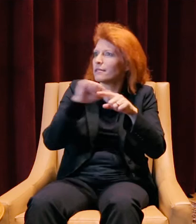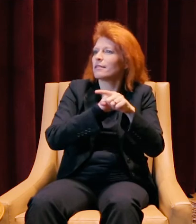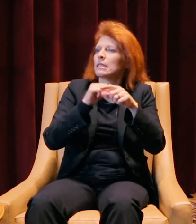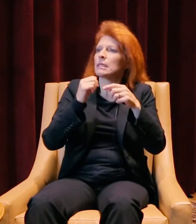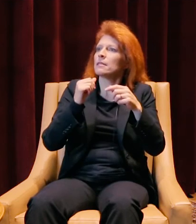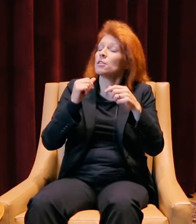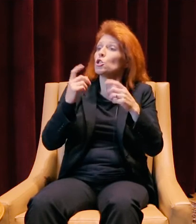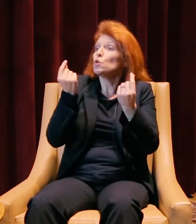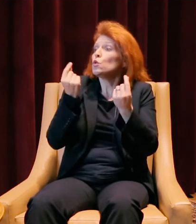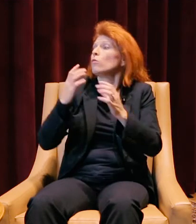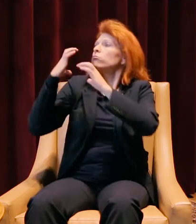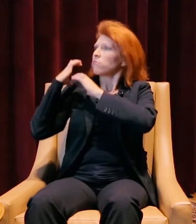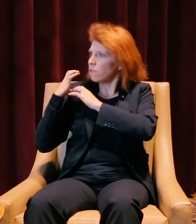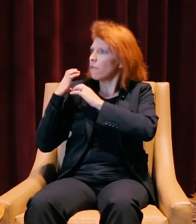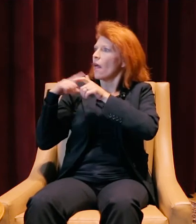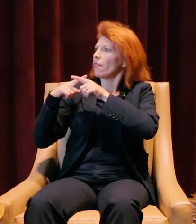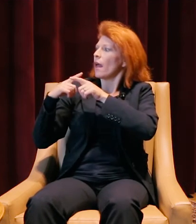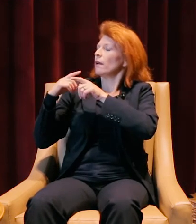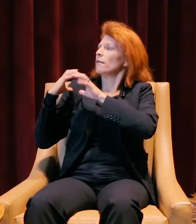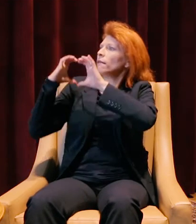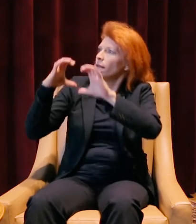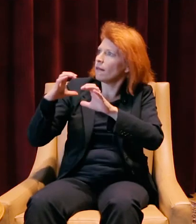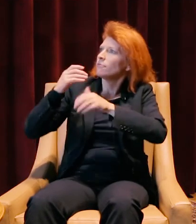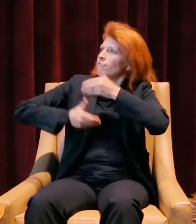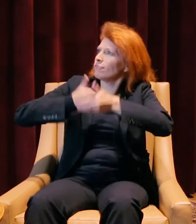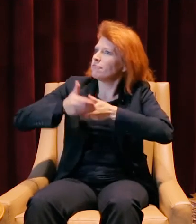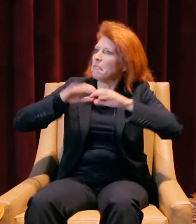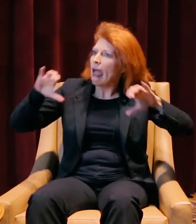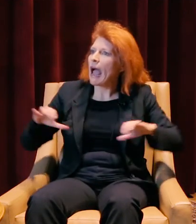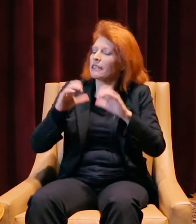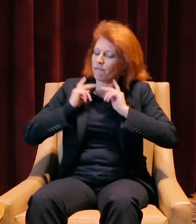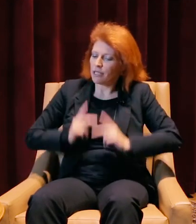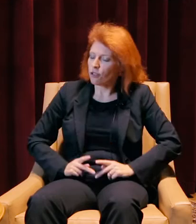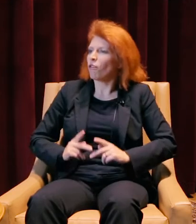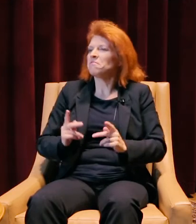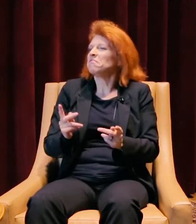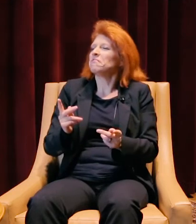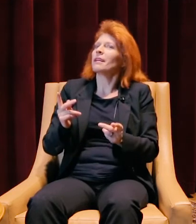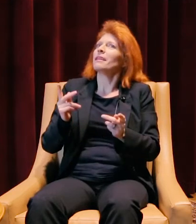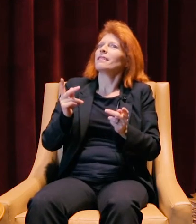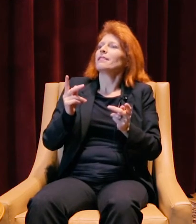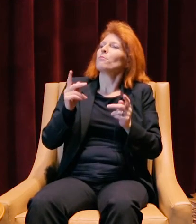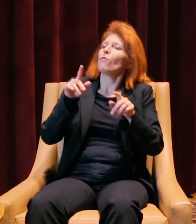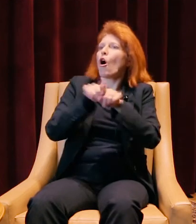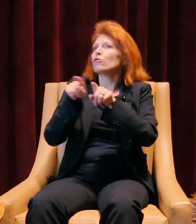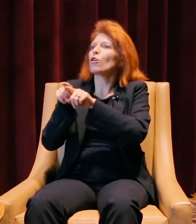carrying things and moving things along and staying active and physical. At the same time,